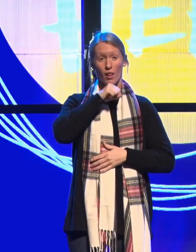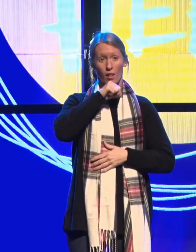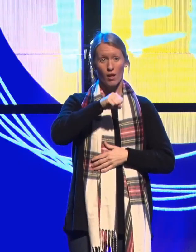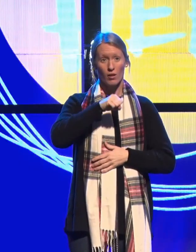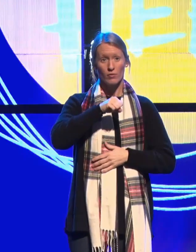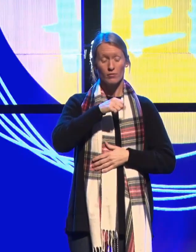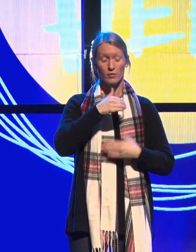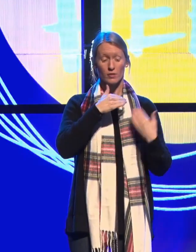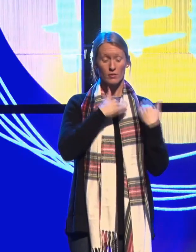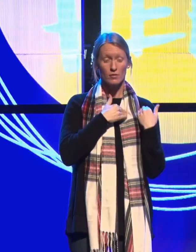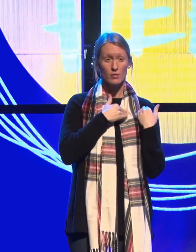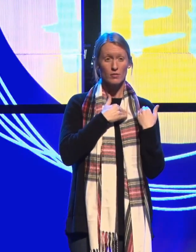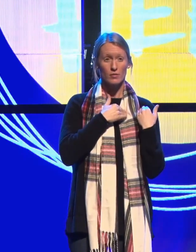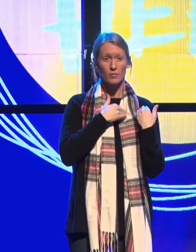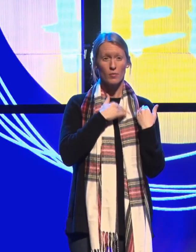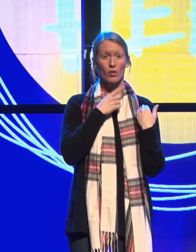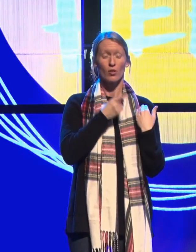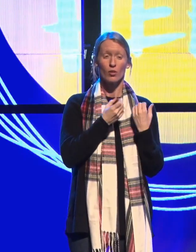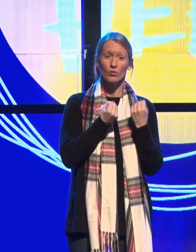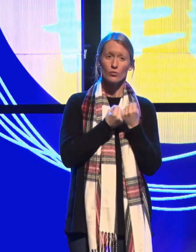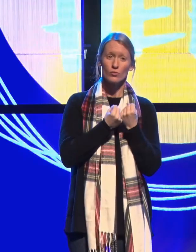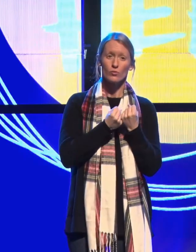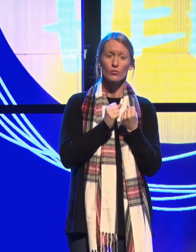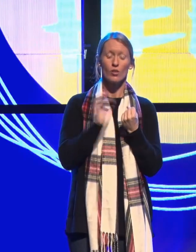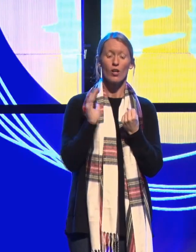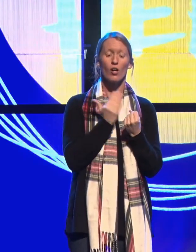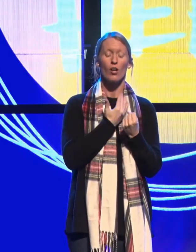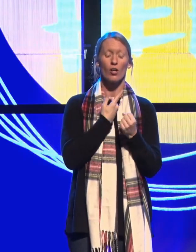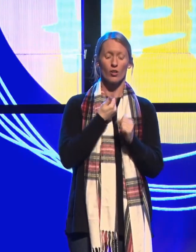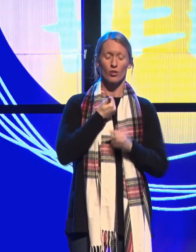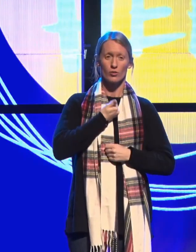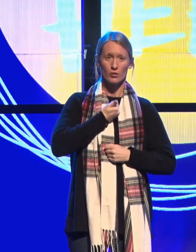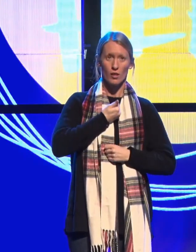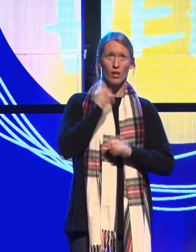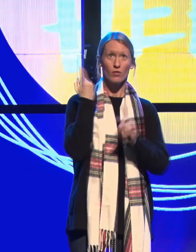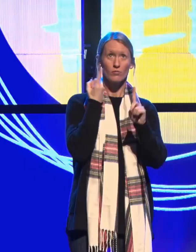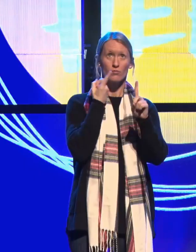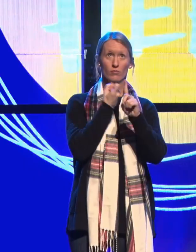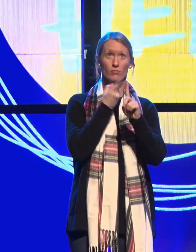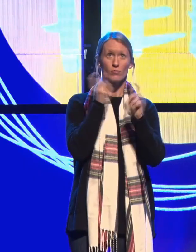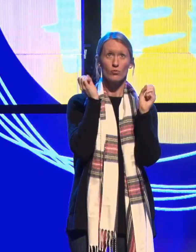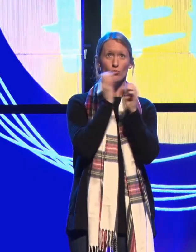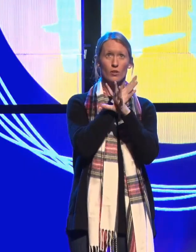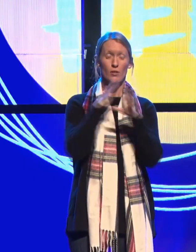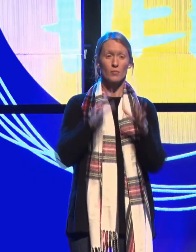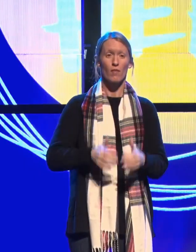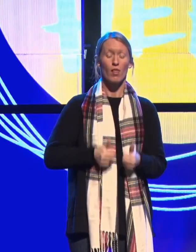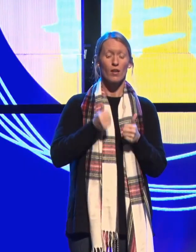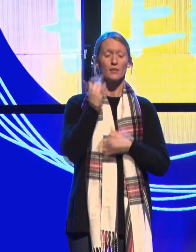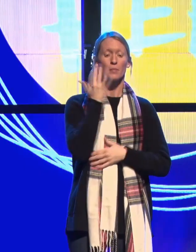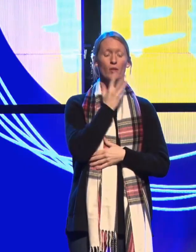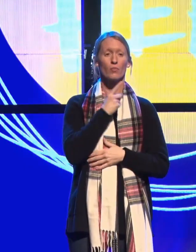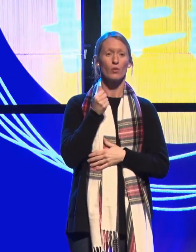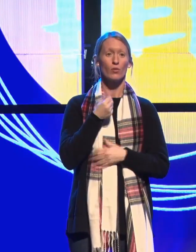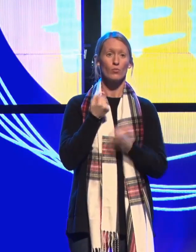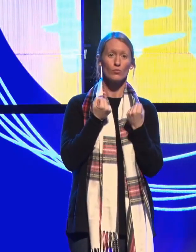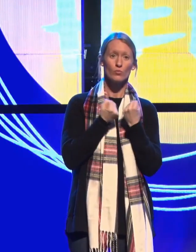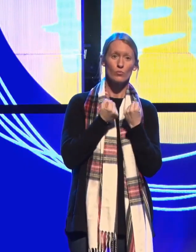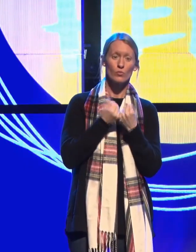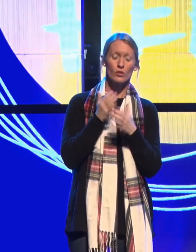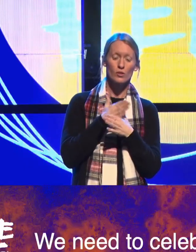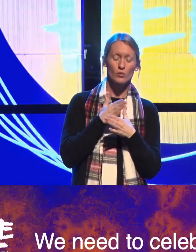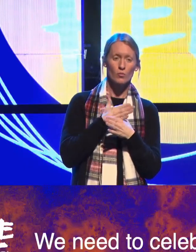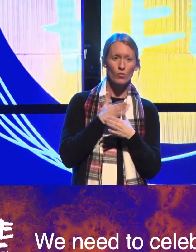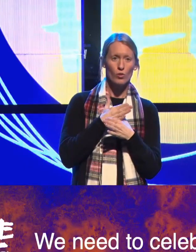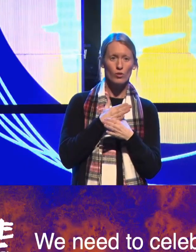the dreams in which we are holding for our lives. And that's the beauty of it. So we do need accountability, mutual support for